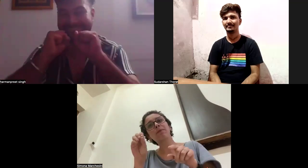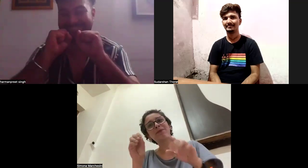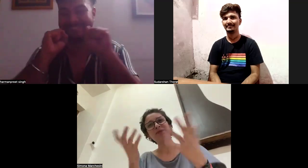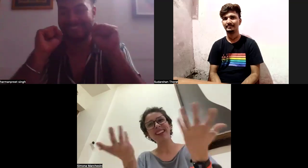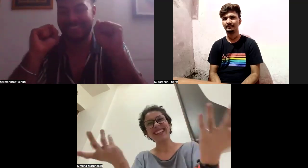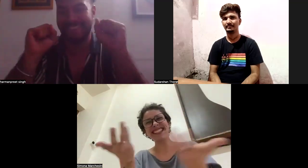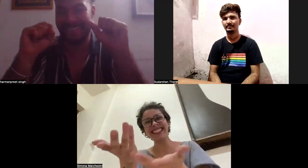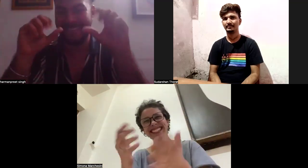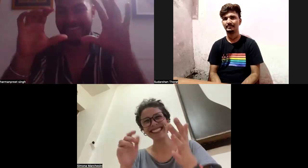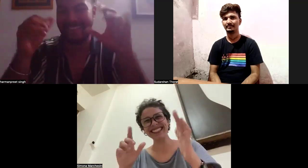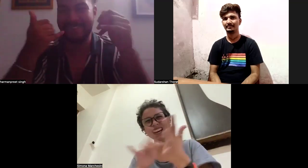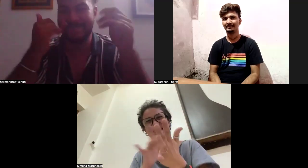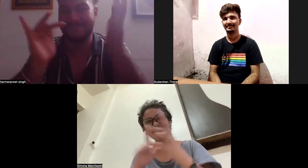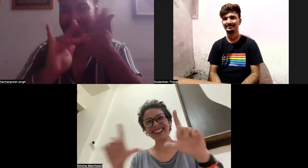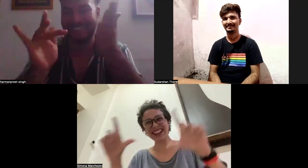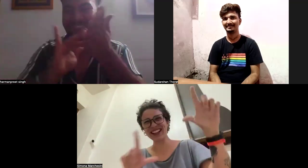different?